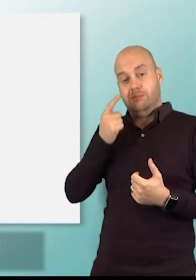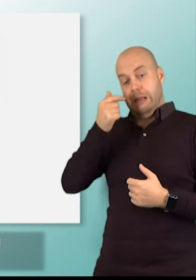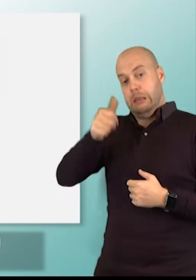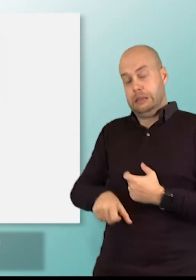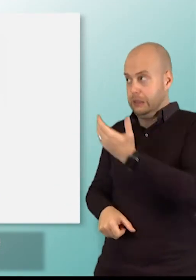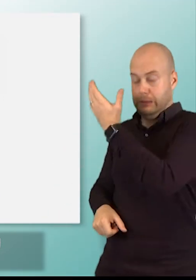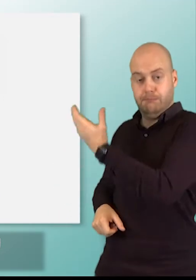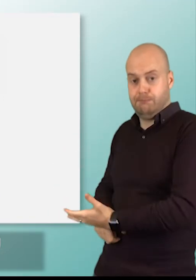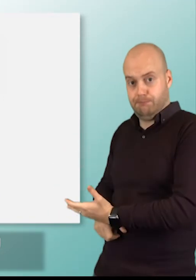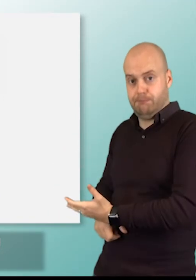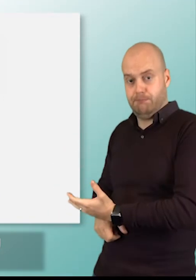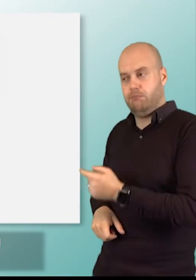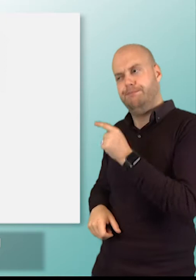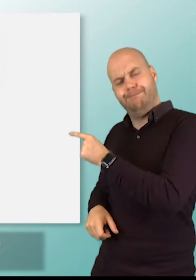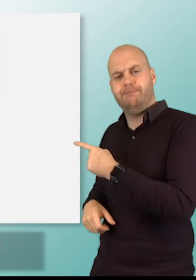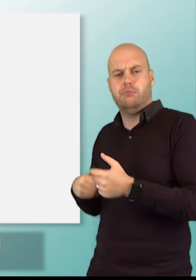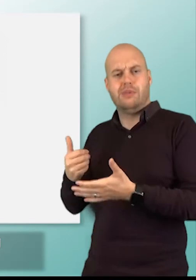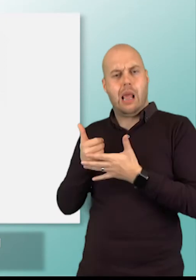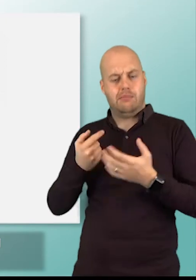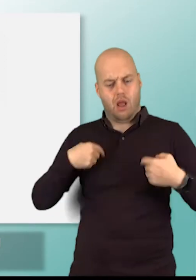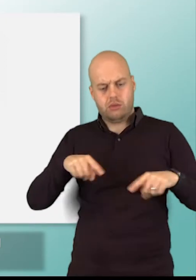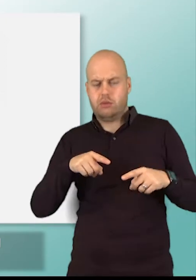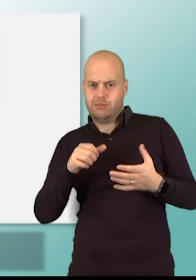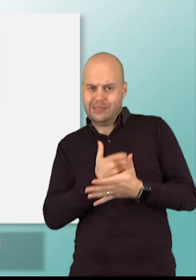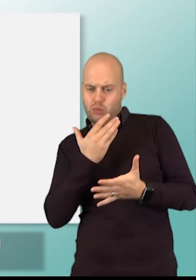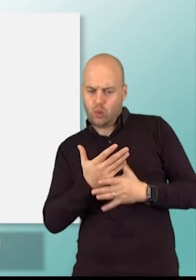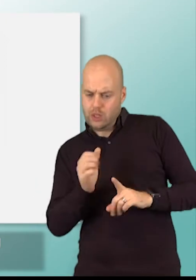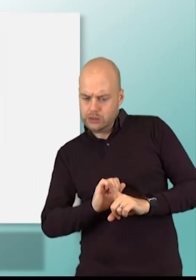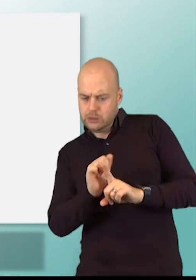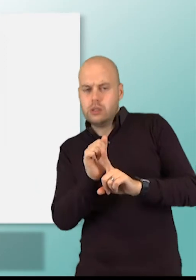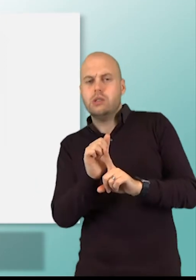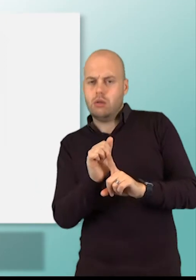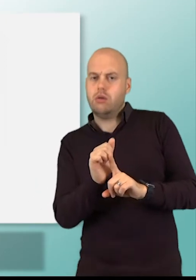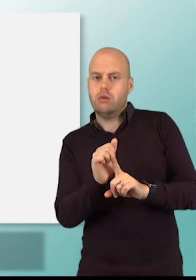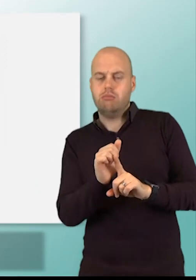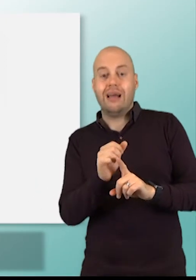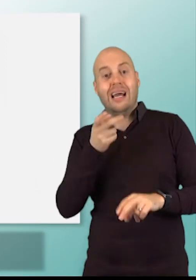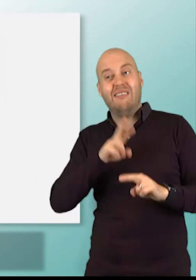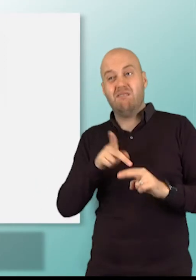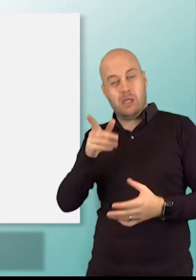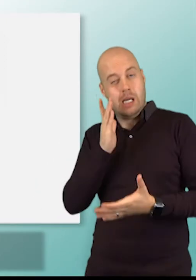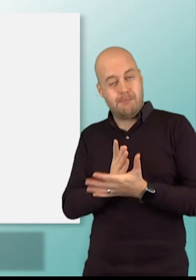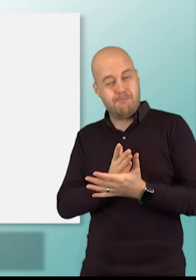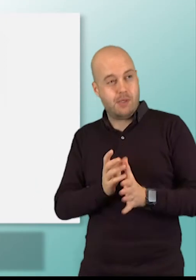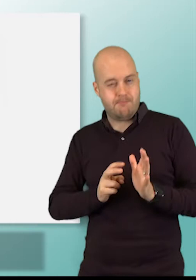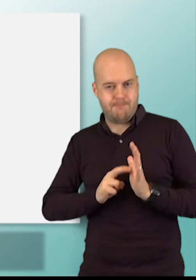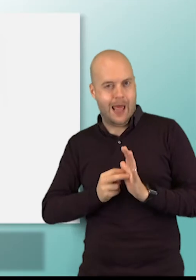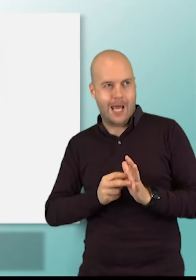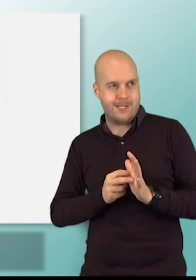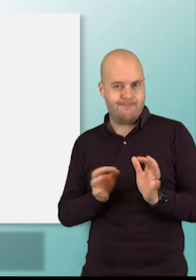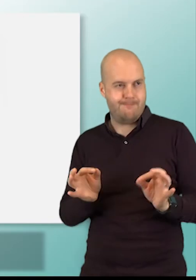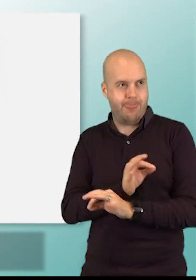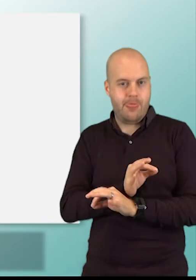that's helping us focus our efforts and our activities. So deliberate mismanagement of charities, that would